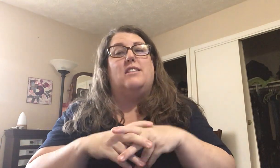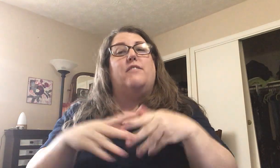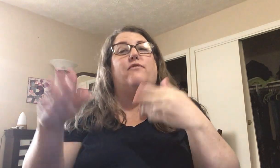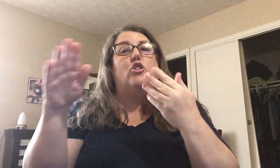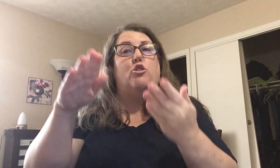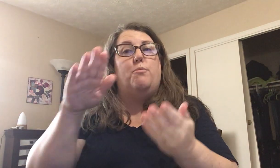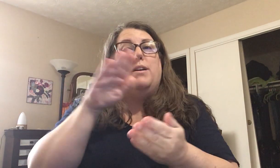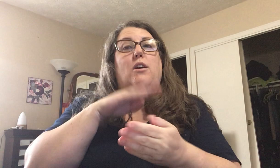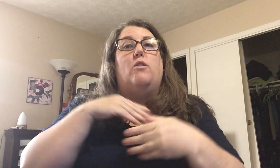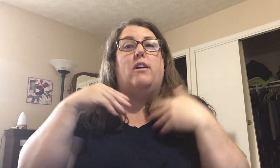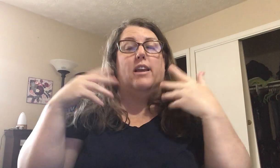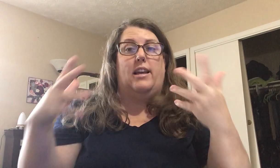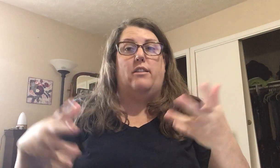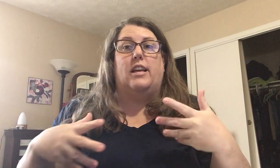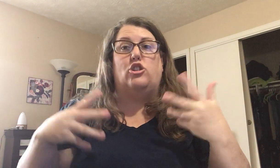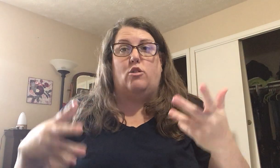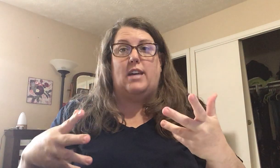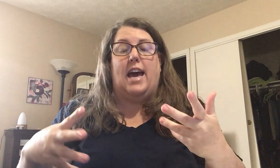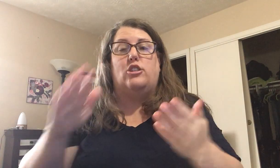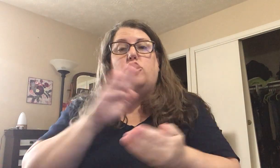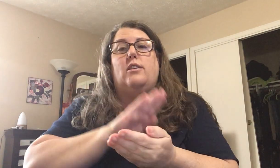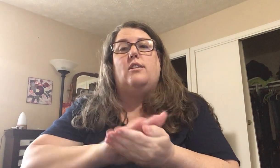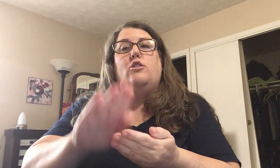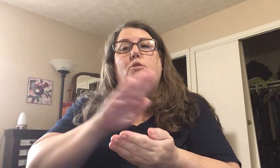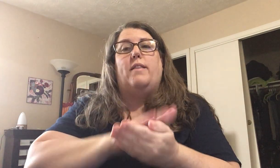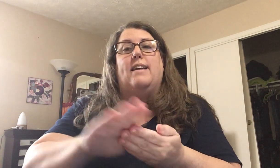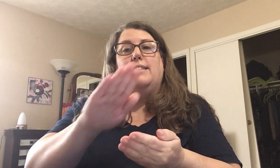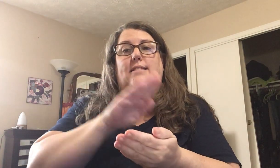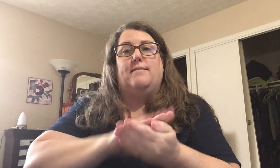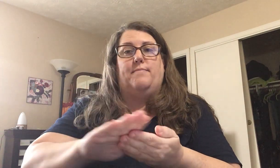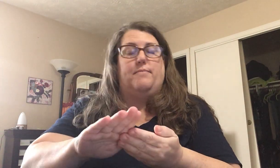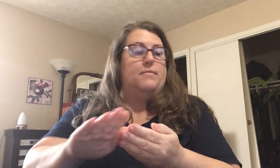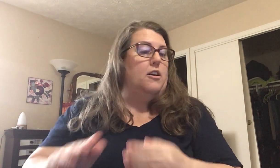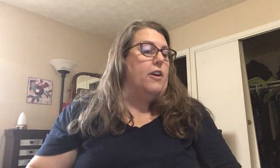the verb, that shows action, you're doing that. Okay.